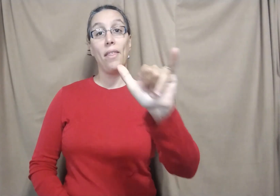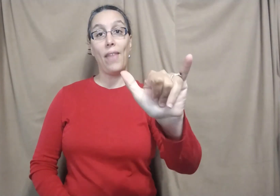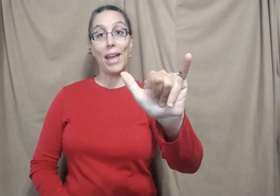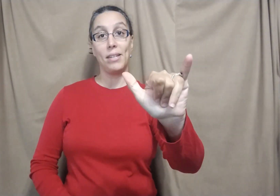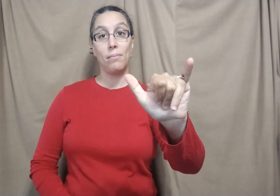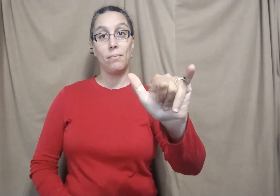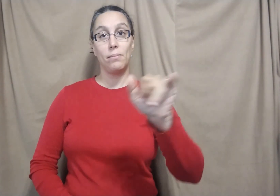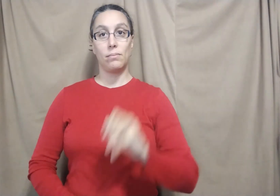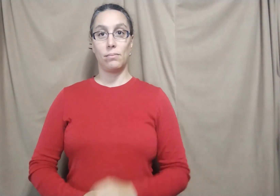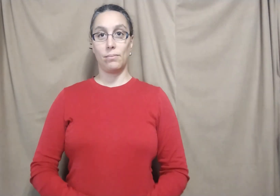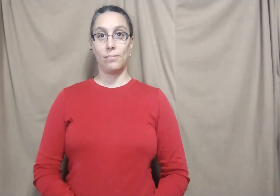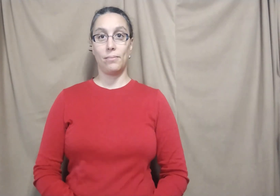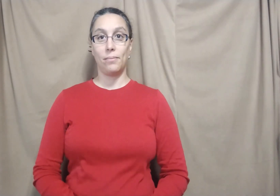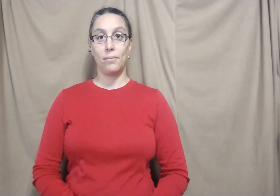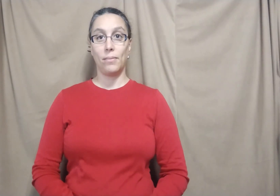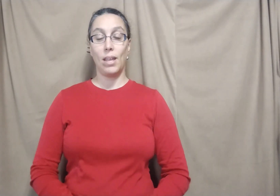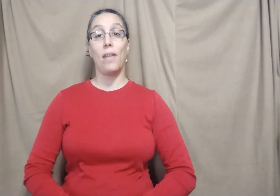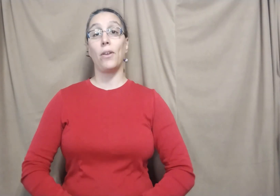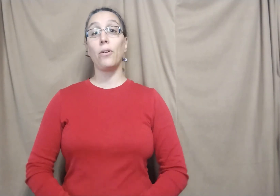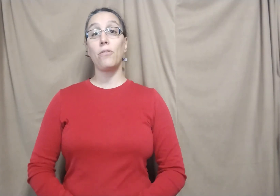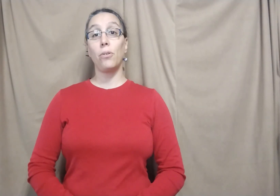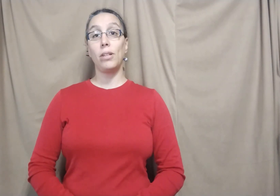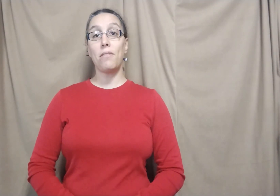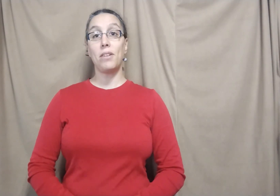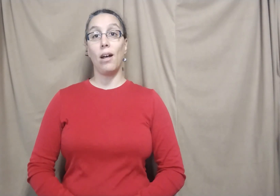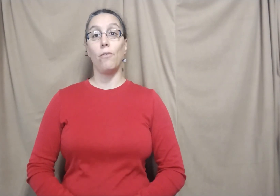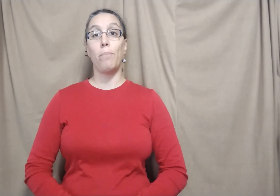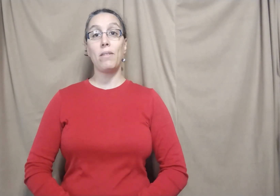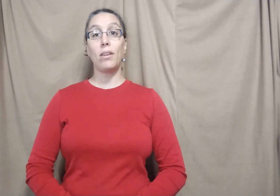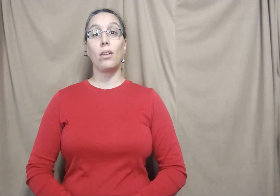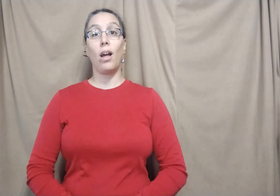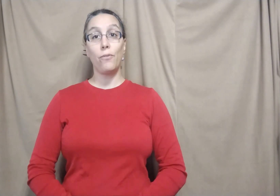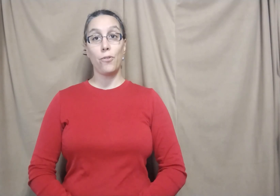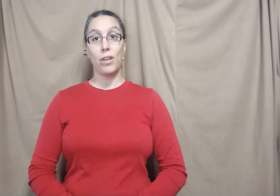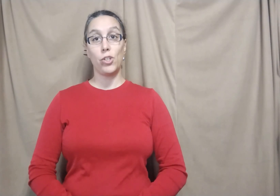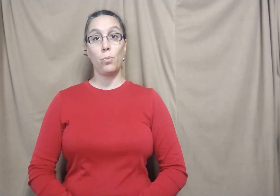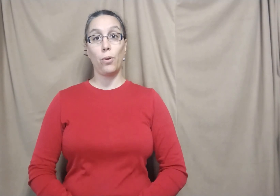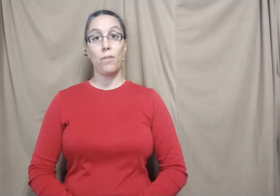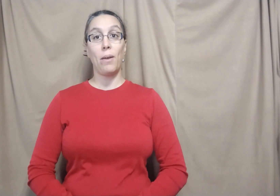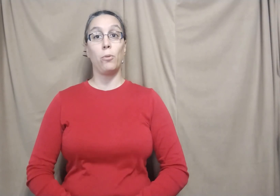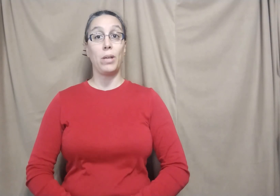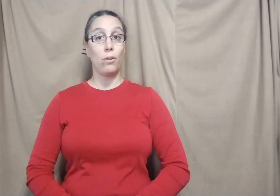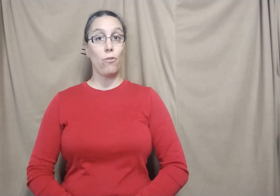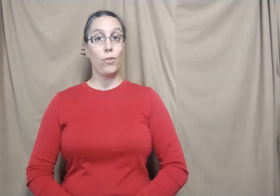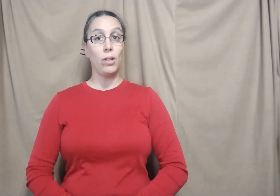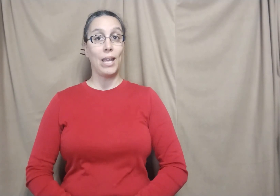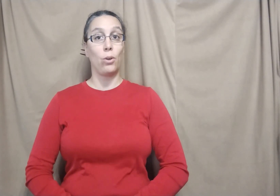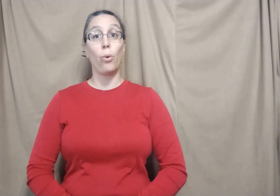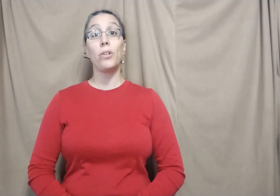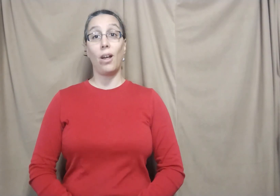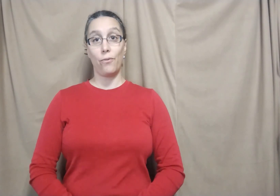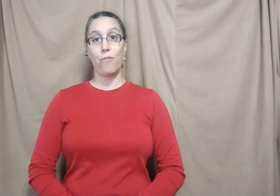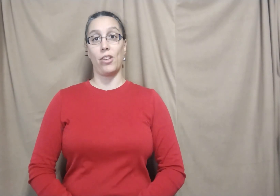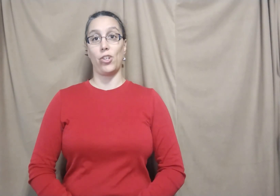that. And there is your list of basic conversation words that will be useful in court conversation.